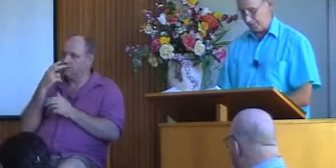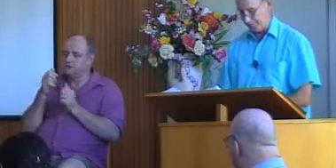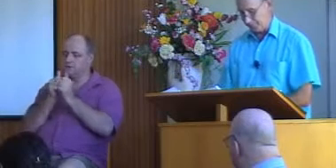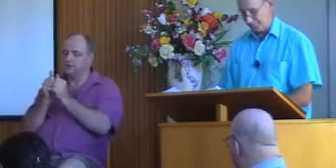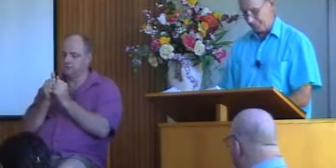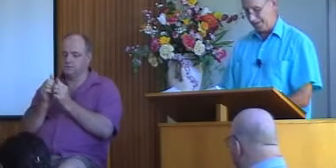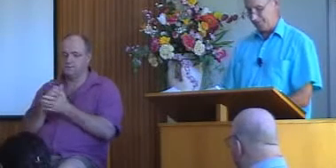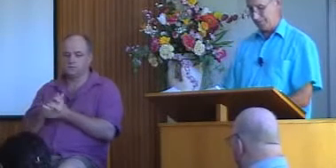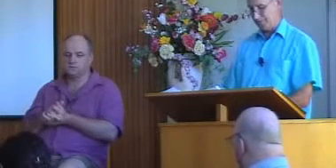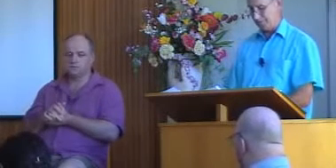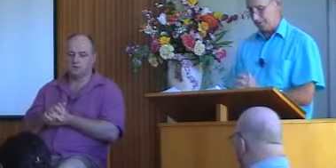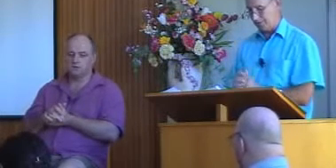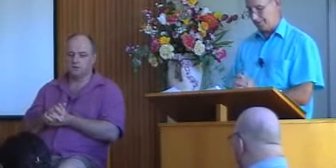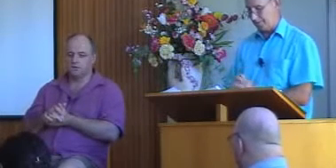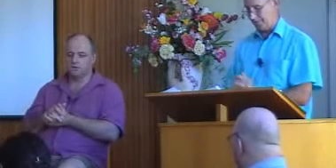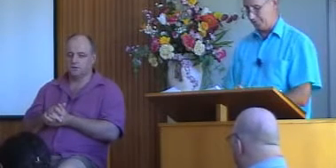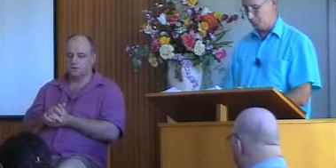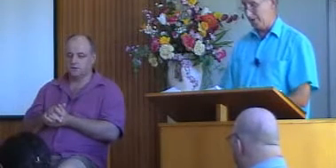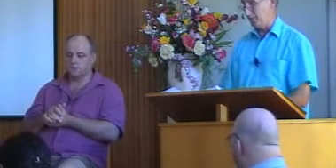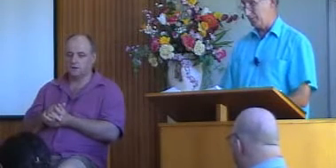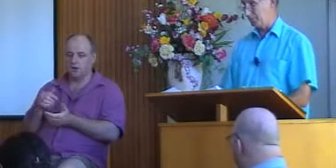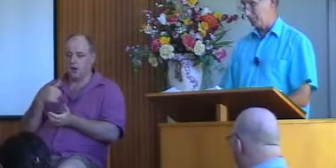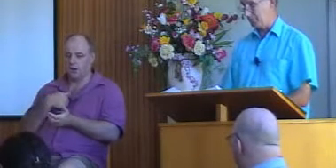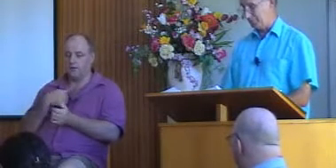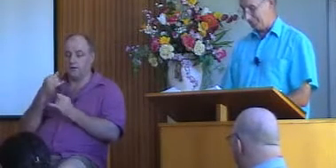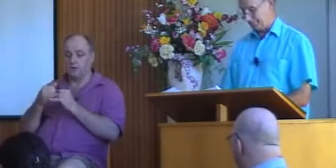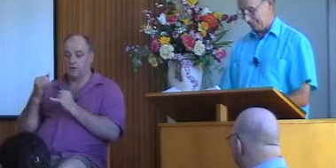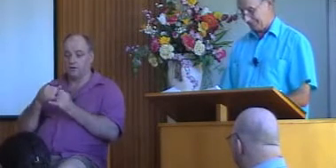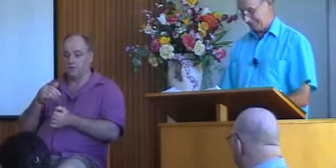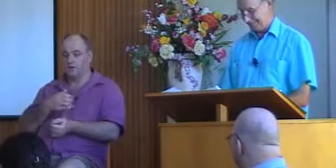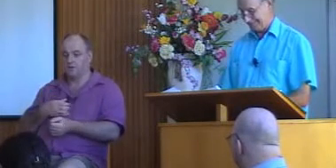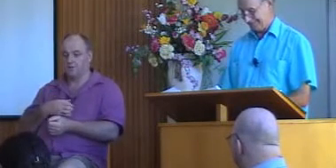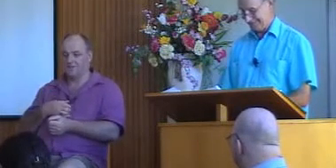This may sound a bit strange, but I'm very comfortable now mixing with Christians.